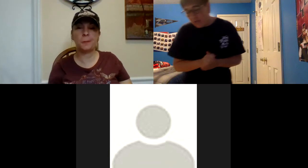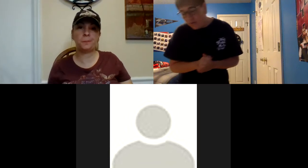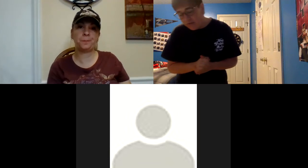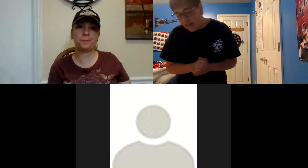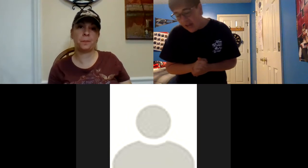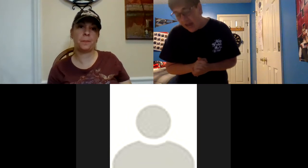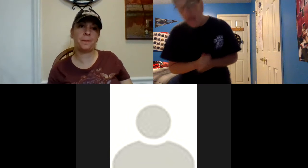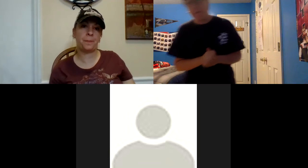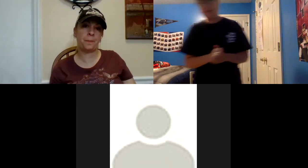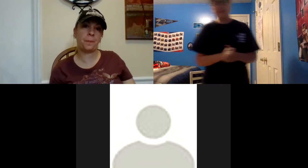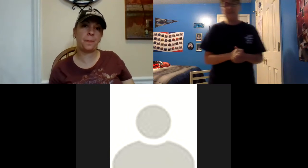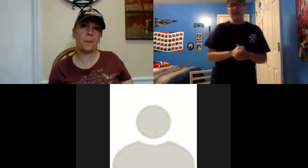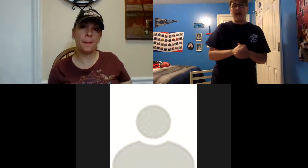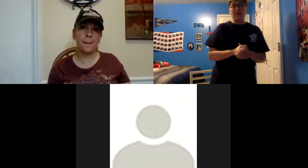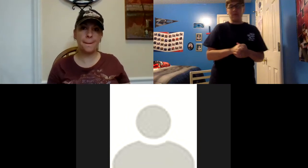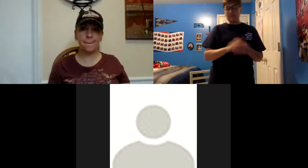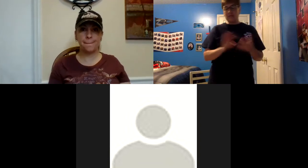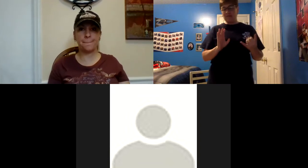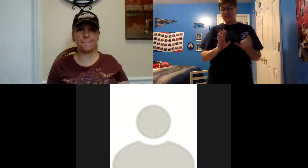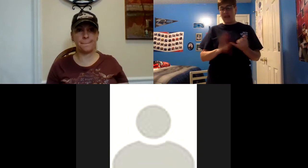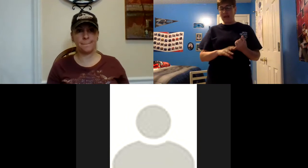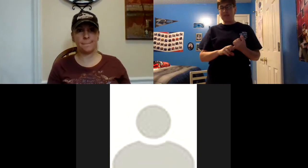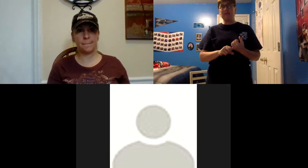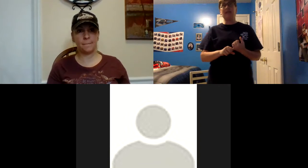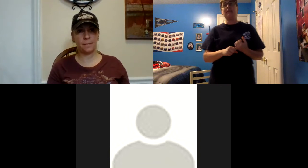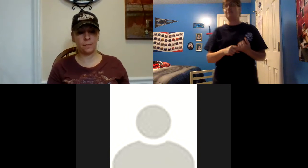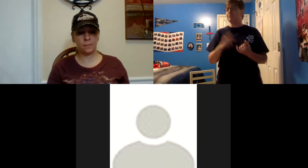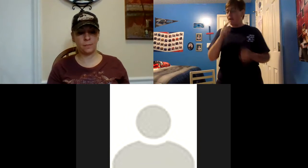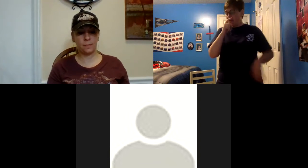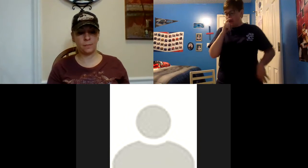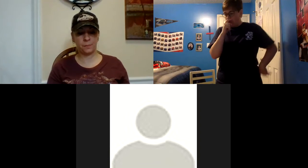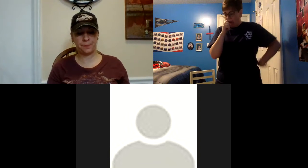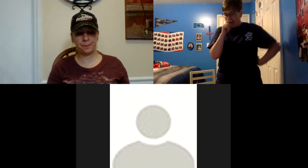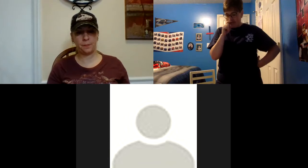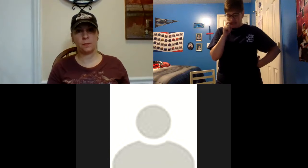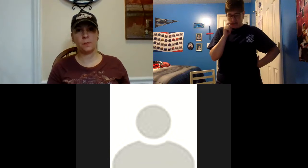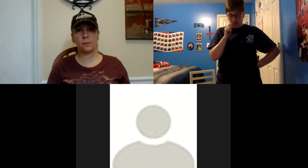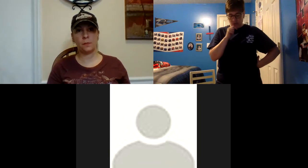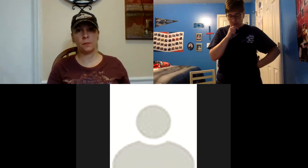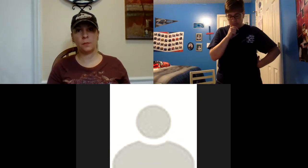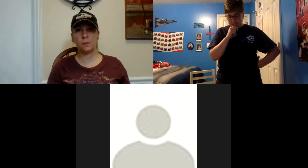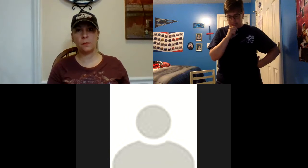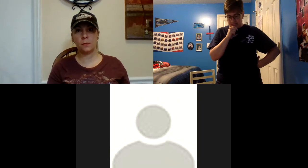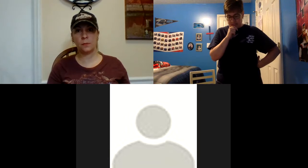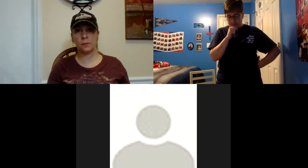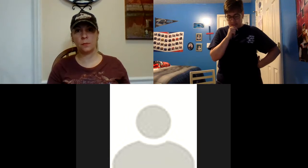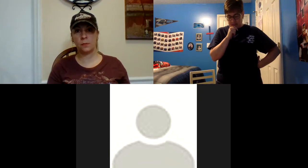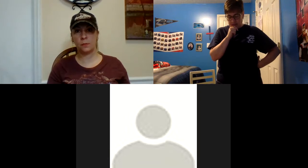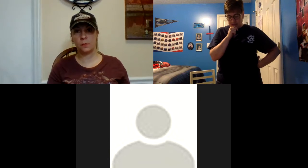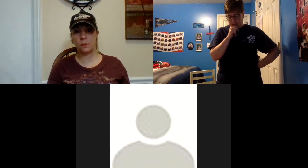So then we've got happen when something happens. And there's other ways that I use